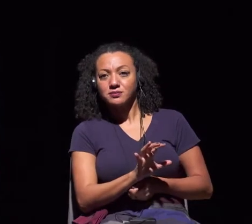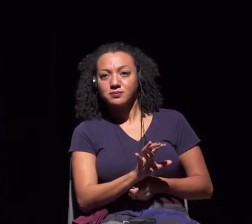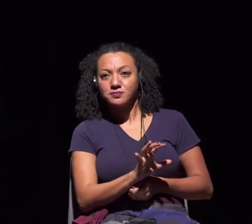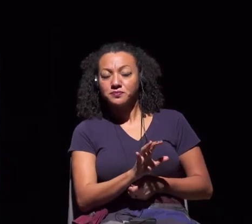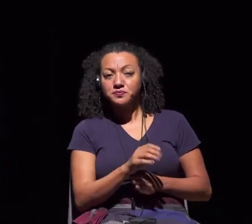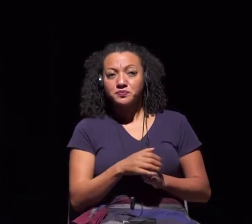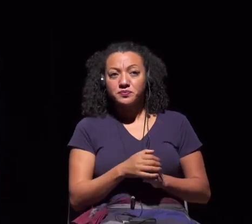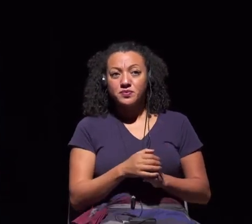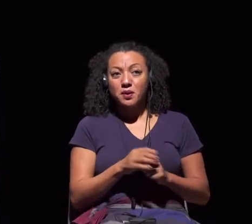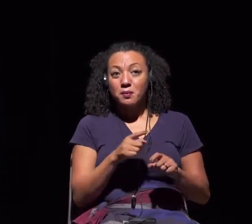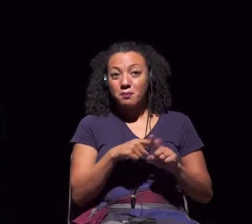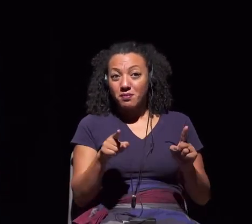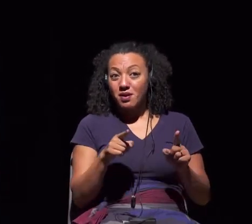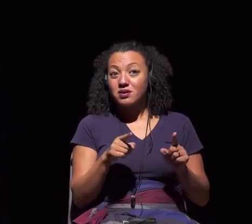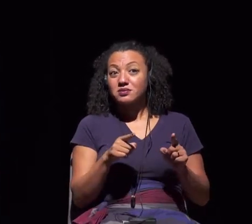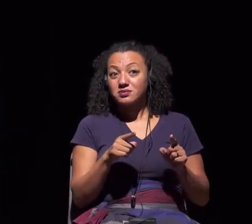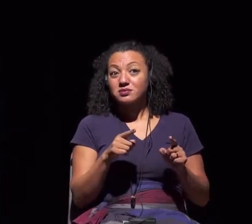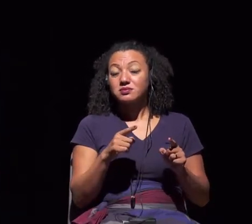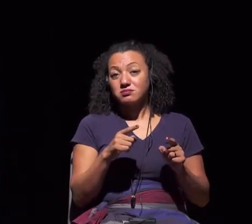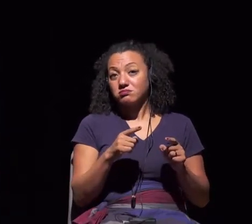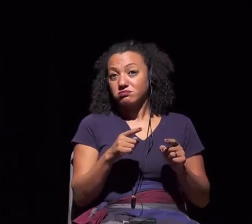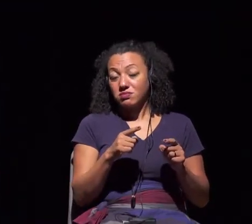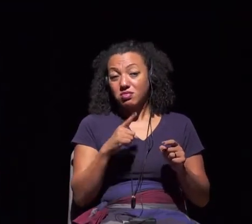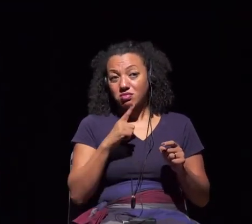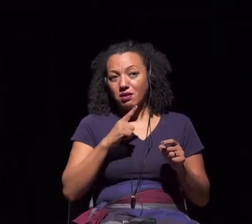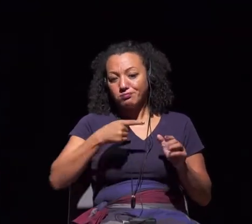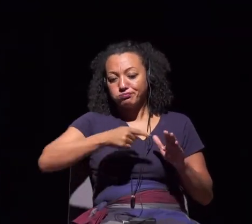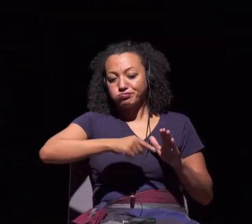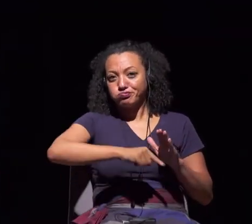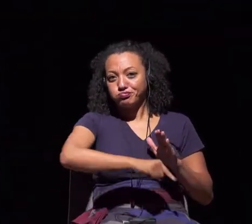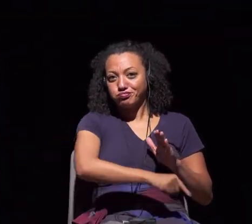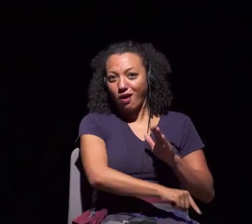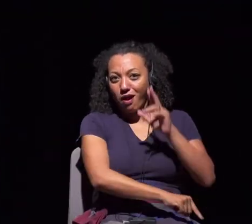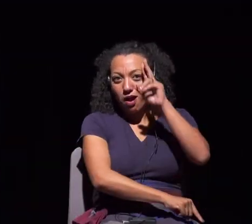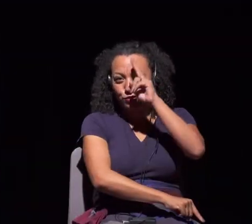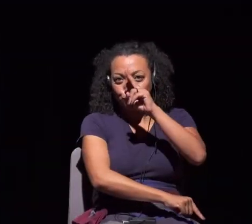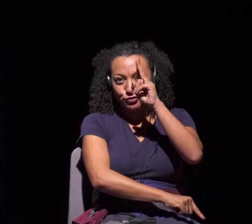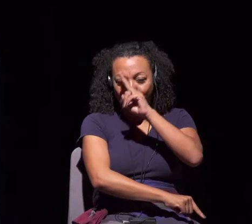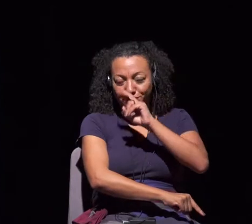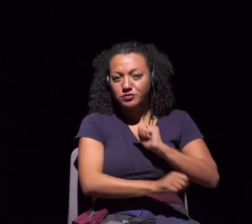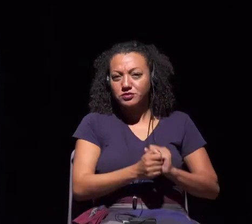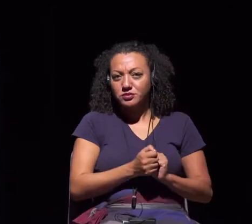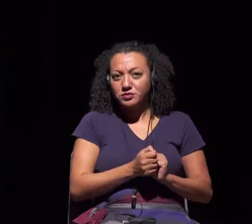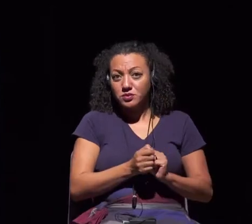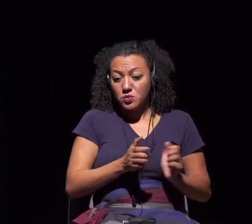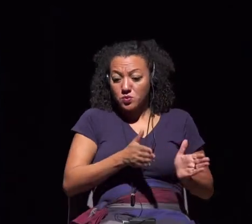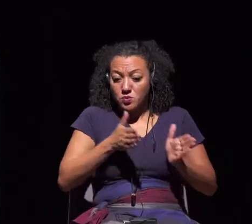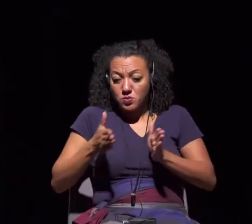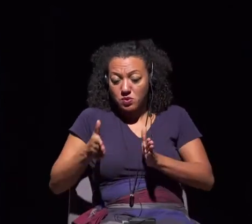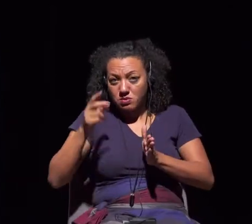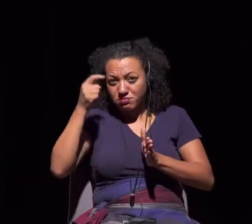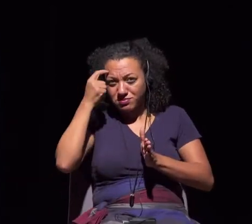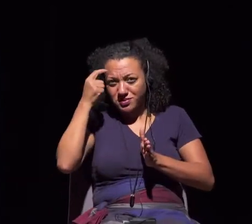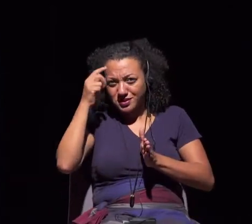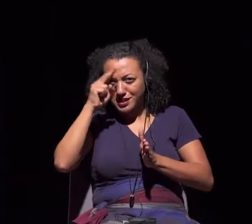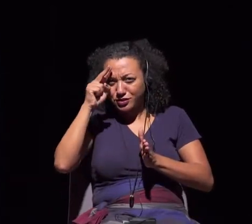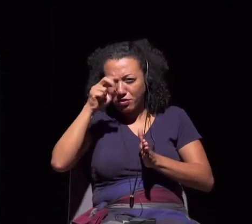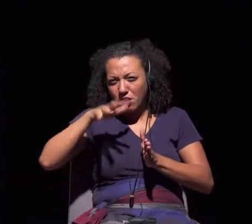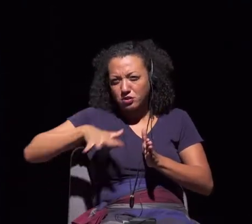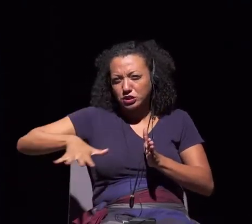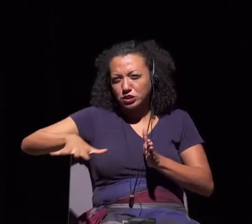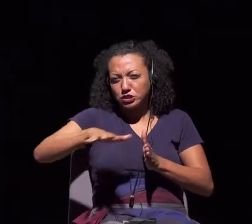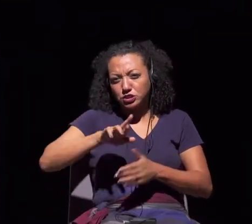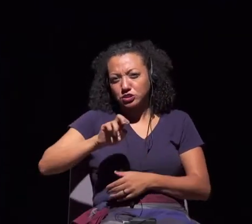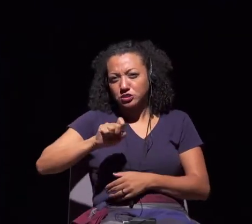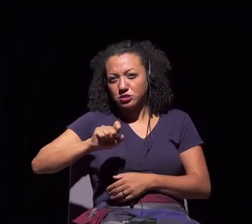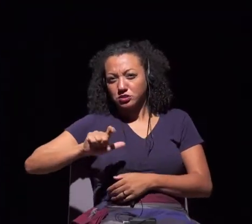of history. That for one, you know, we can think of history, the big history, which is the history which tries to define who we